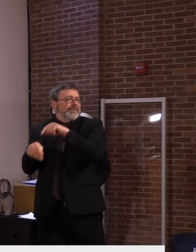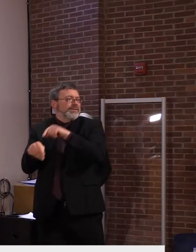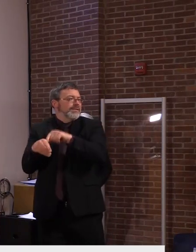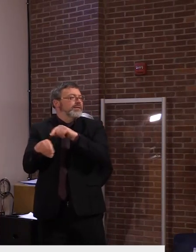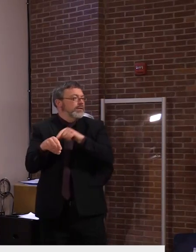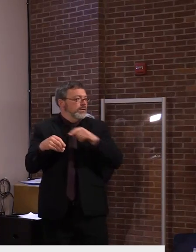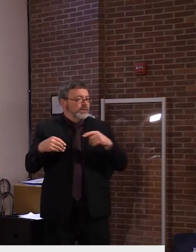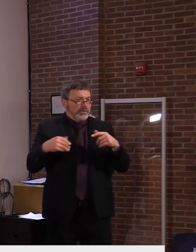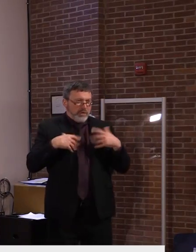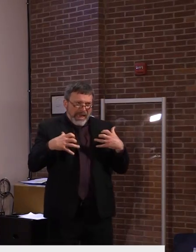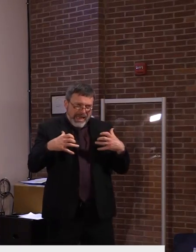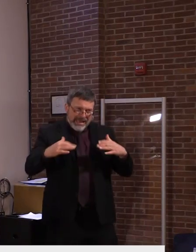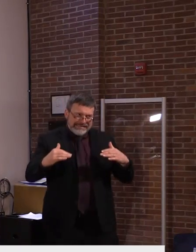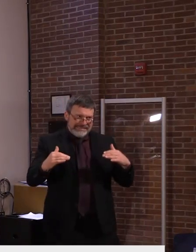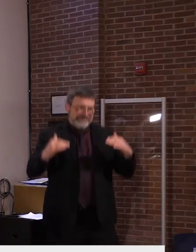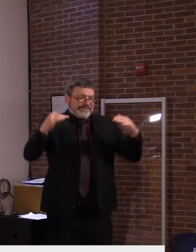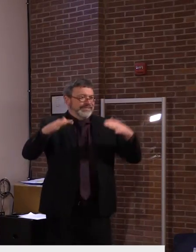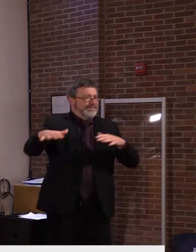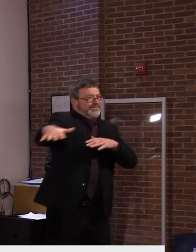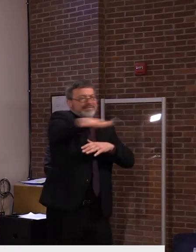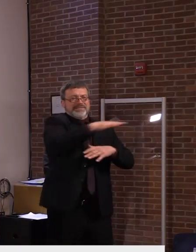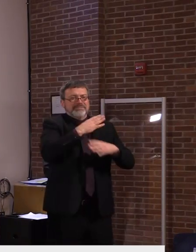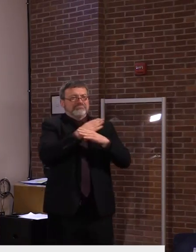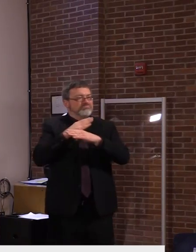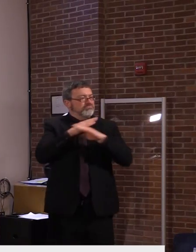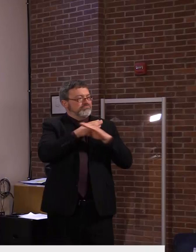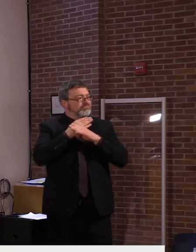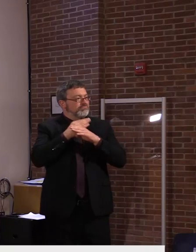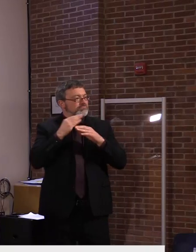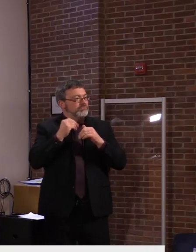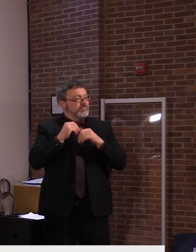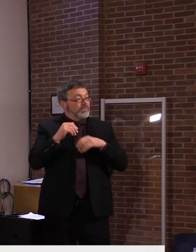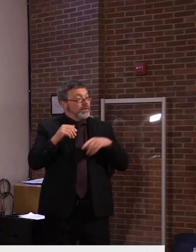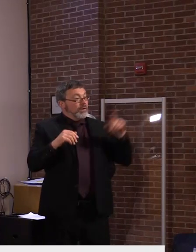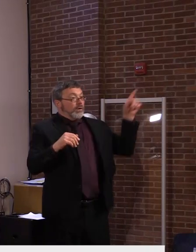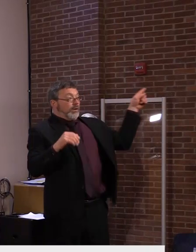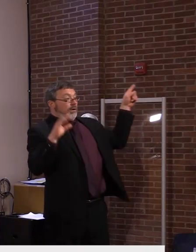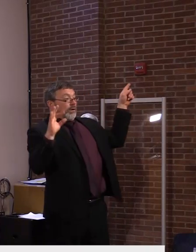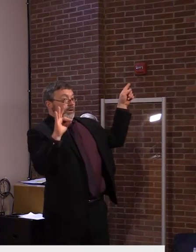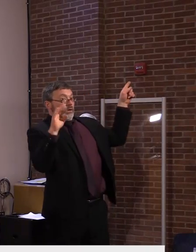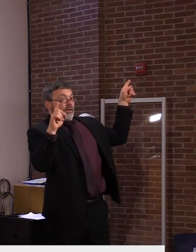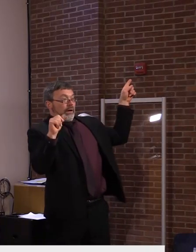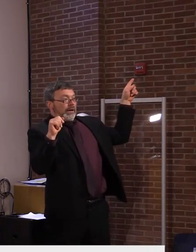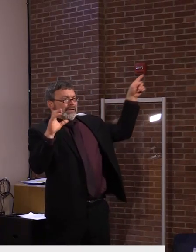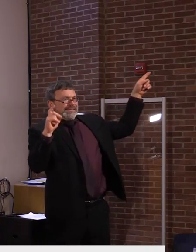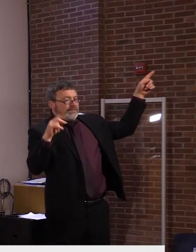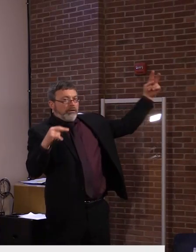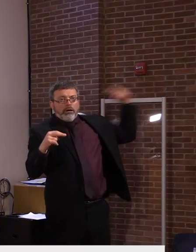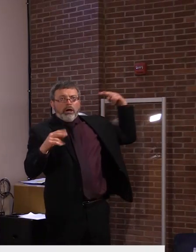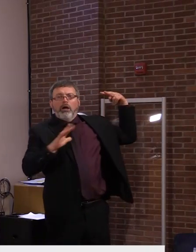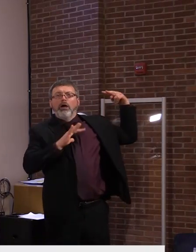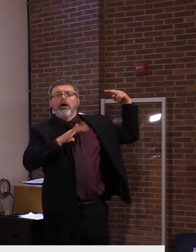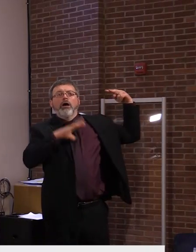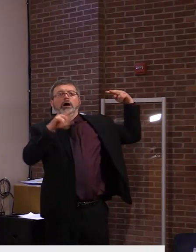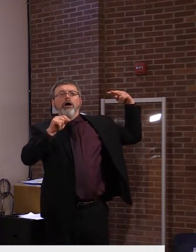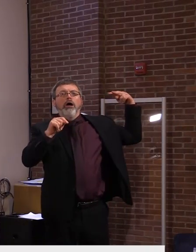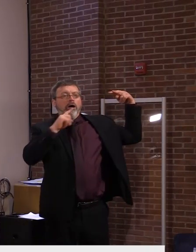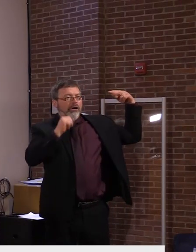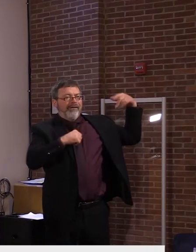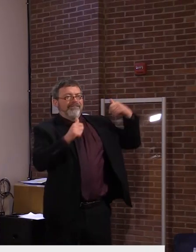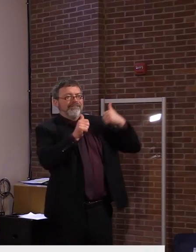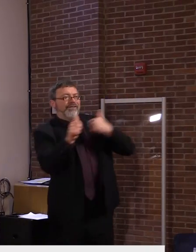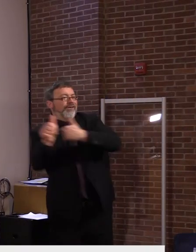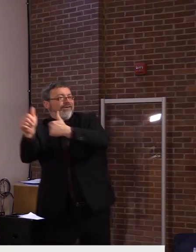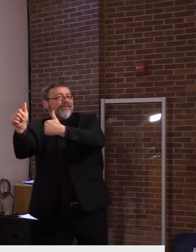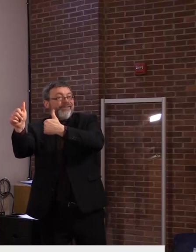CDC followed suit late last week. And I'm glad to reaffirm that the data shows